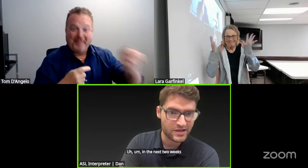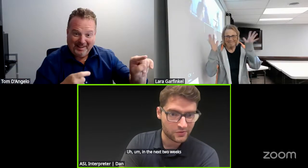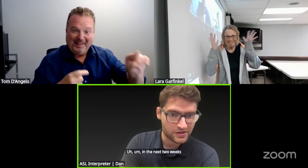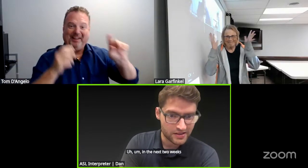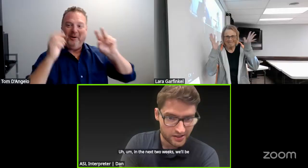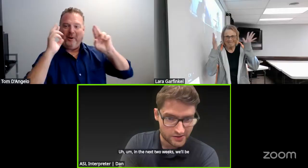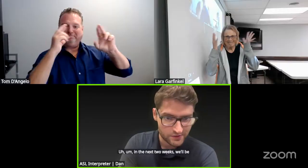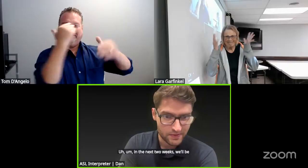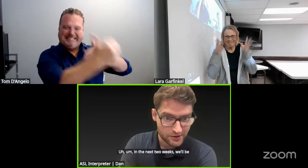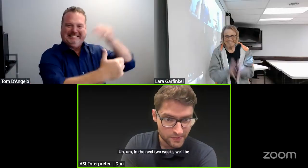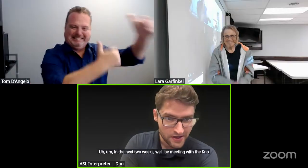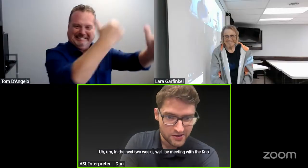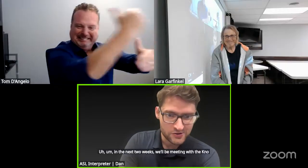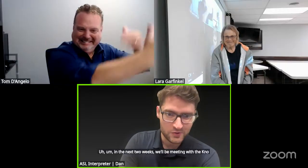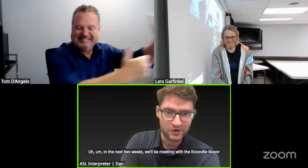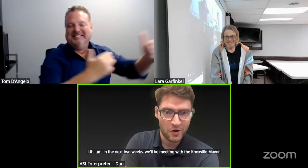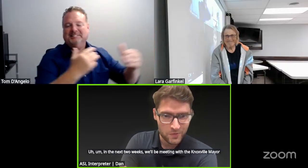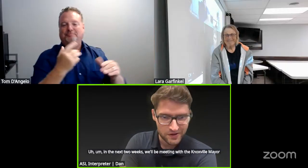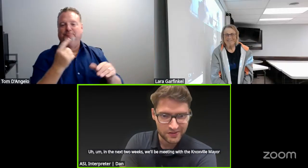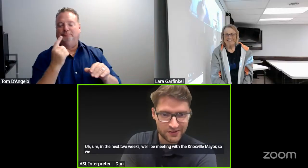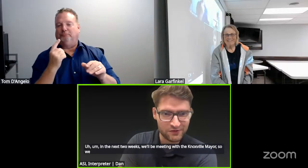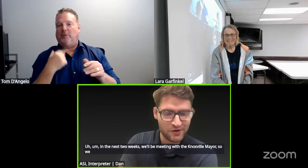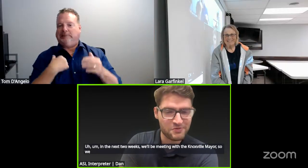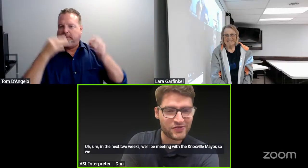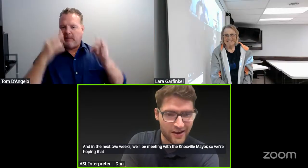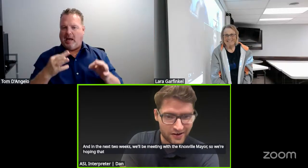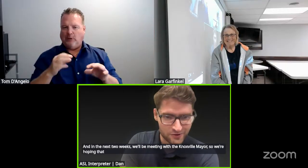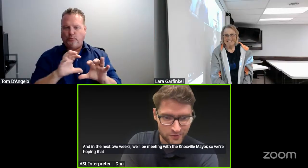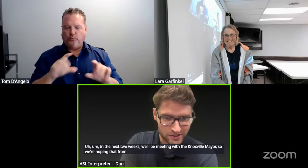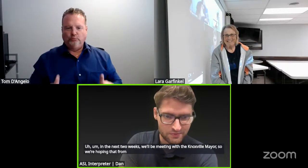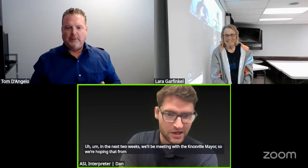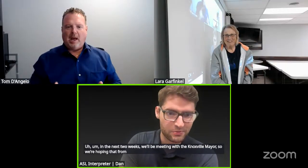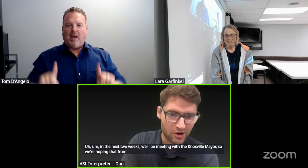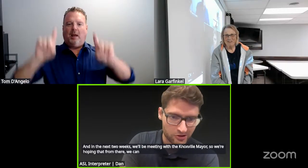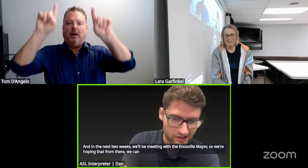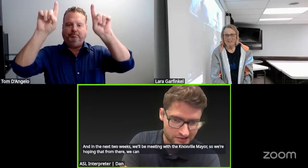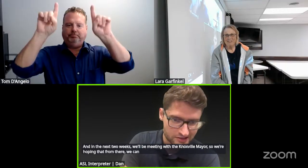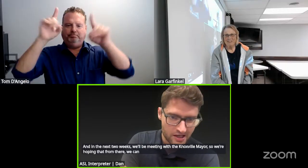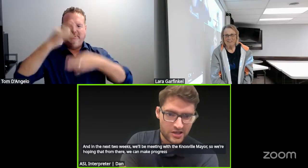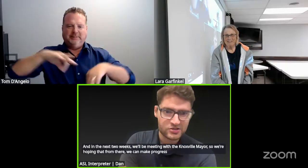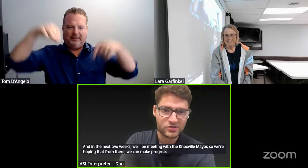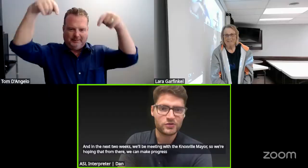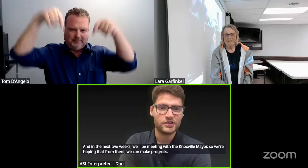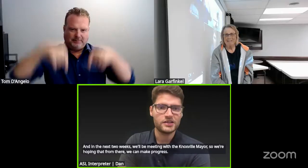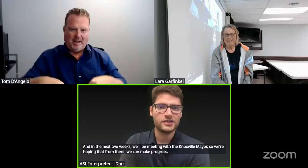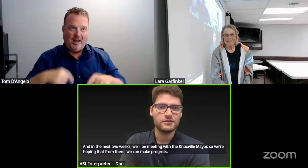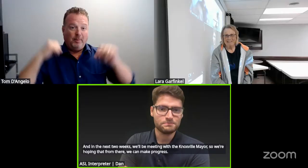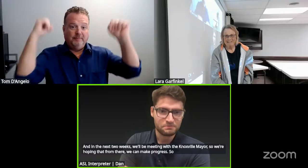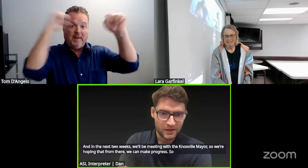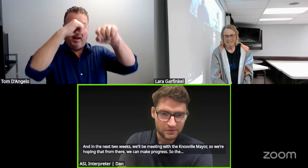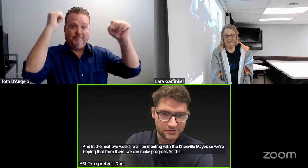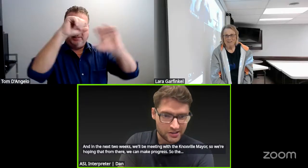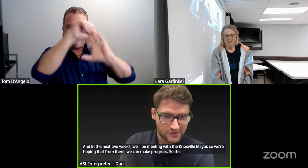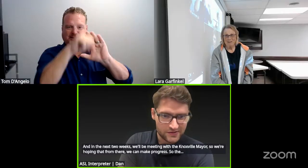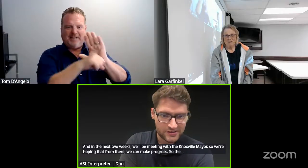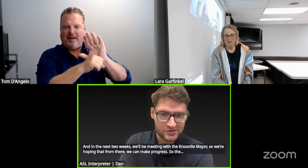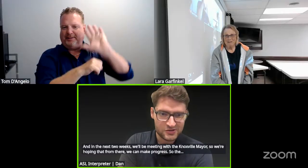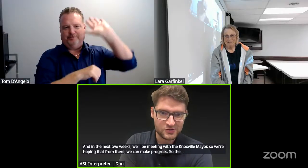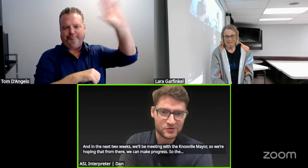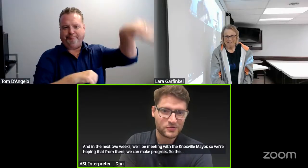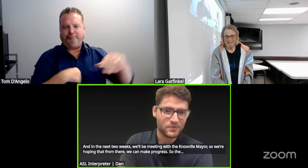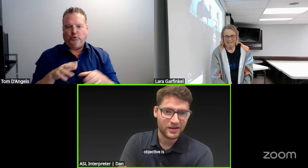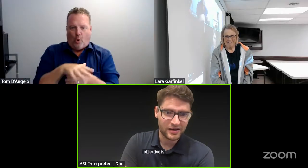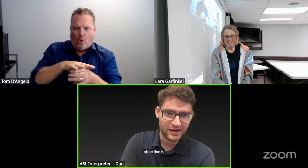we'll be meeting with the Knoxville mayor. So we're hoping that from there we can make progress. So the objective